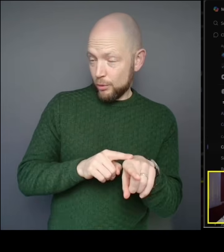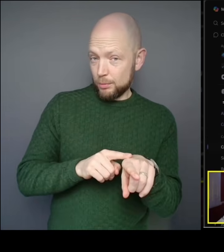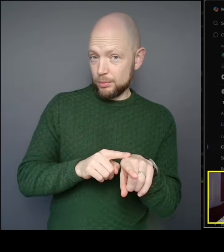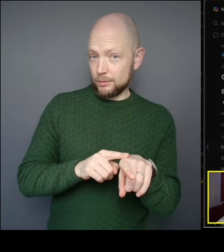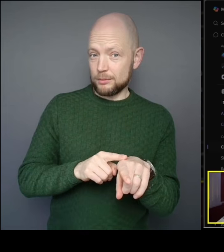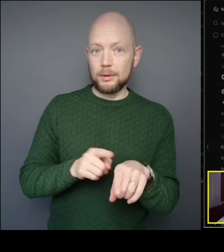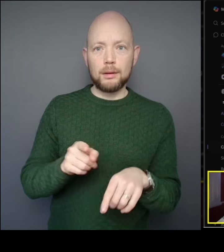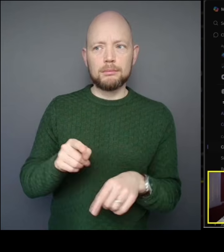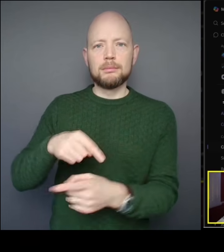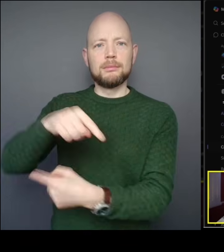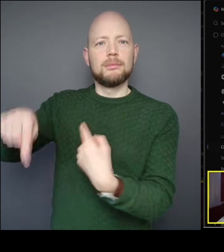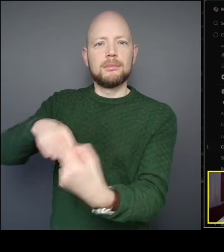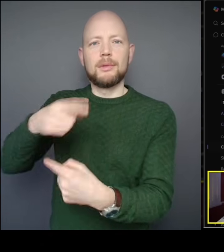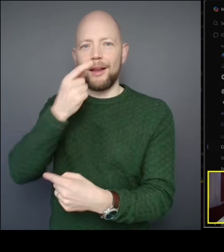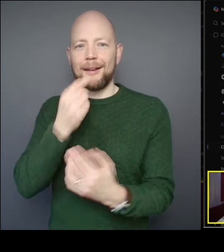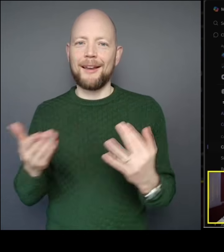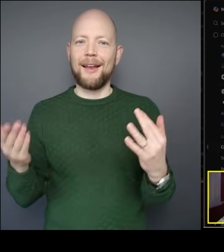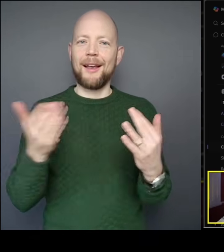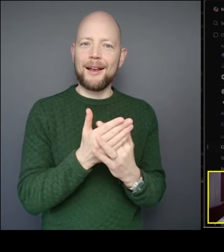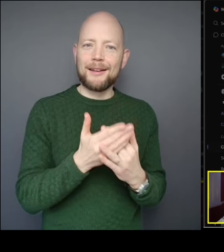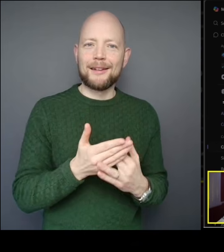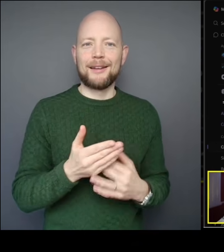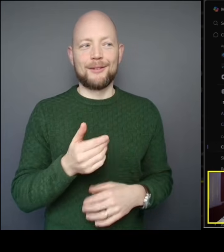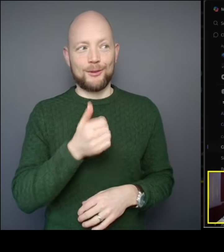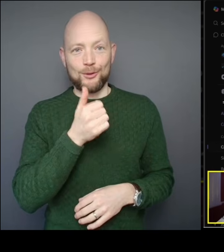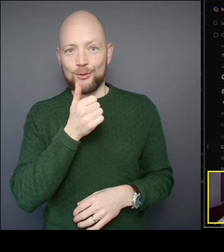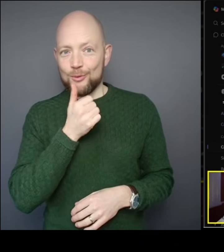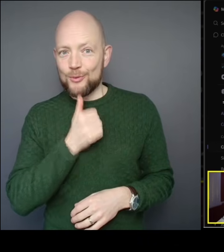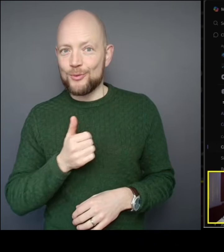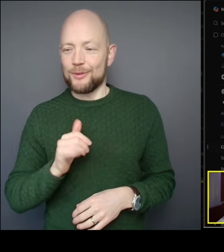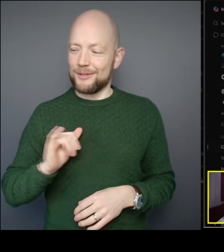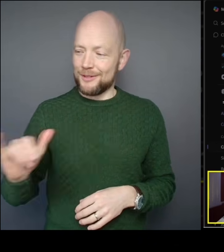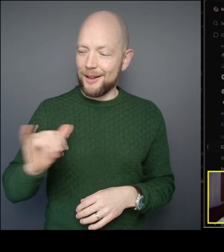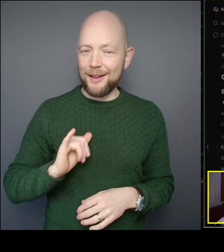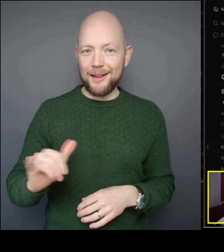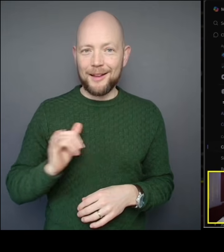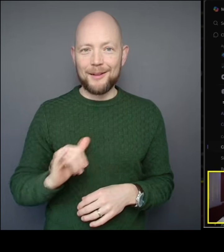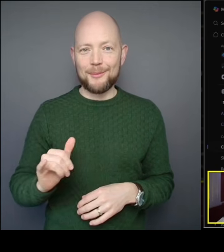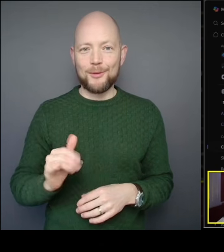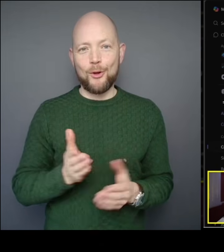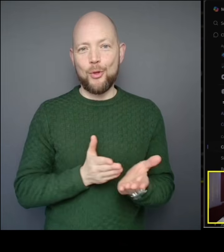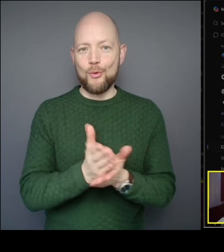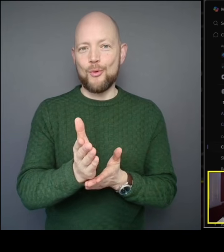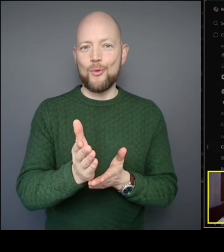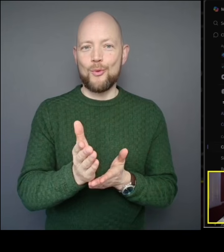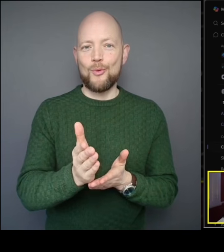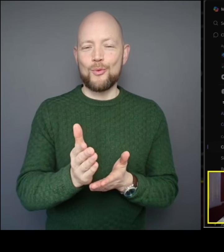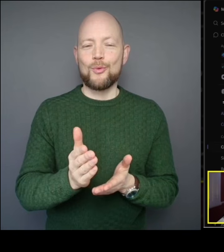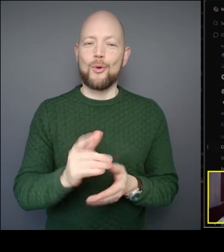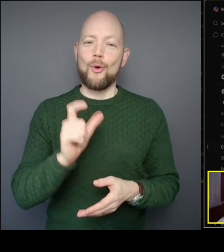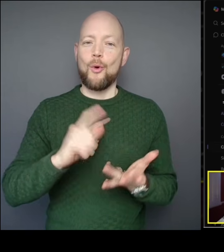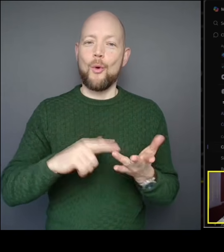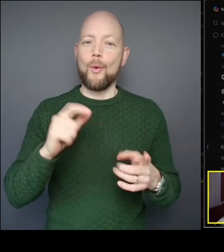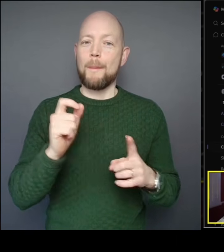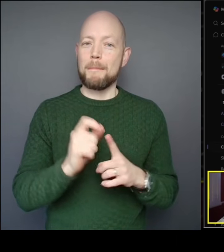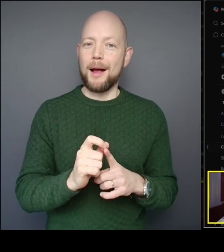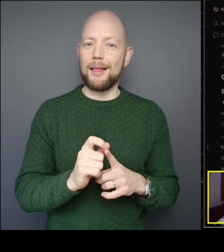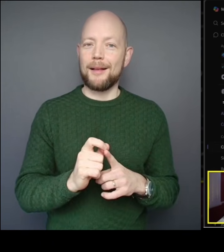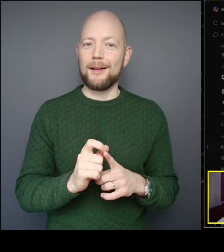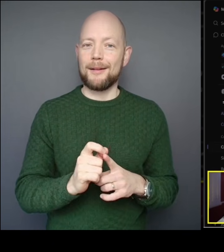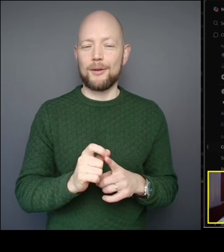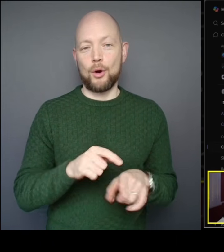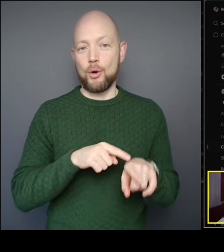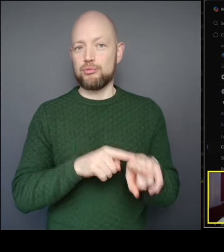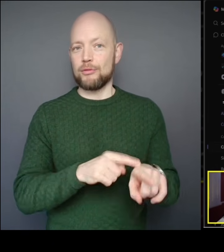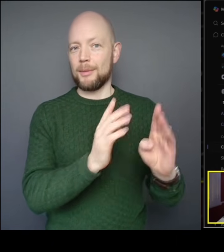and other people that are part of that team can now access it inside M365 Copilot and the prompt